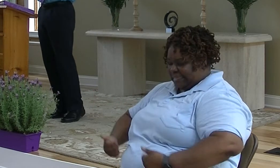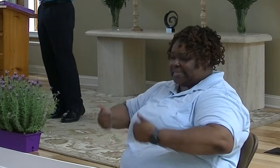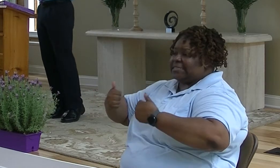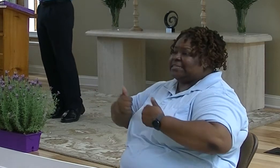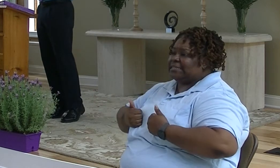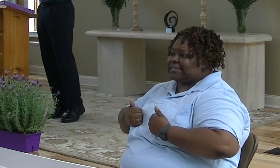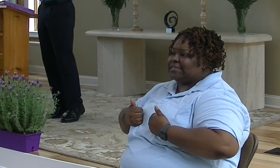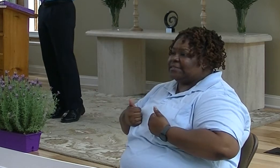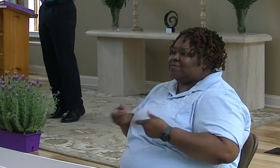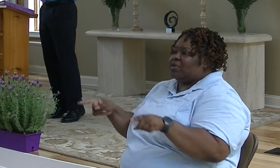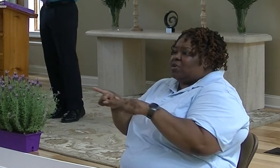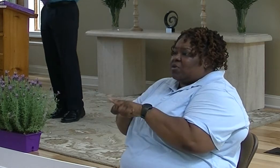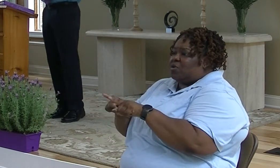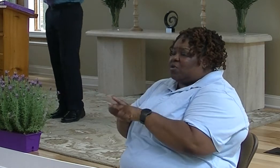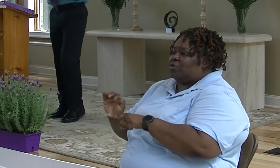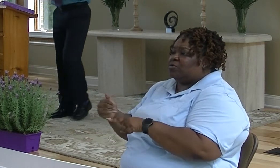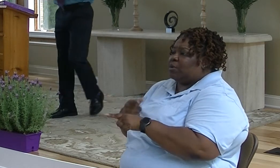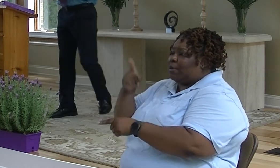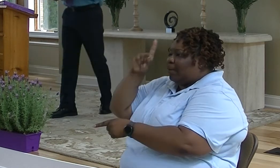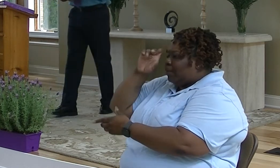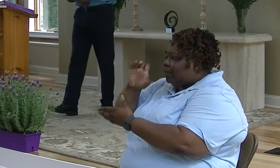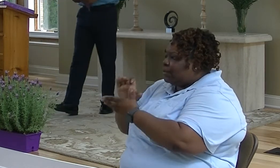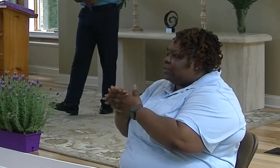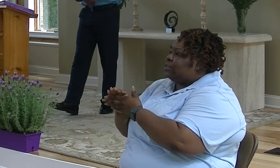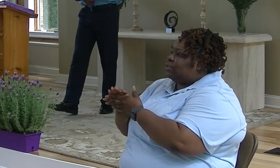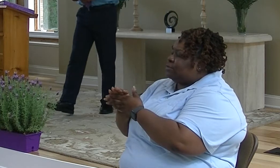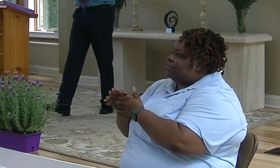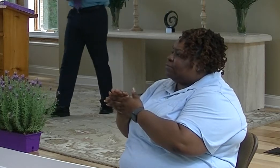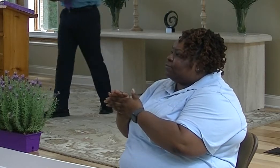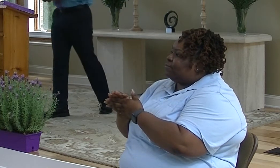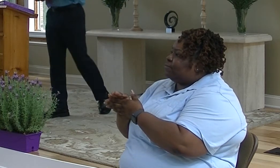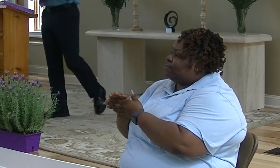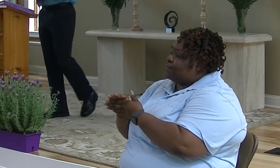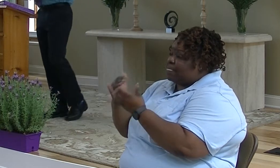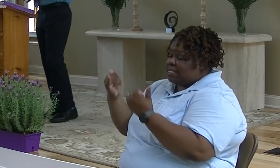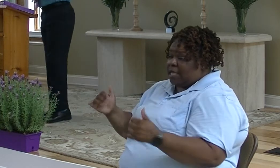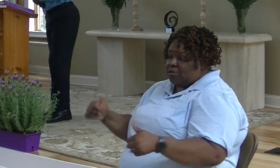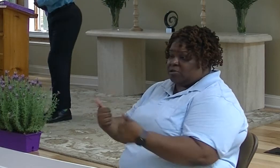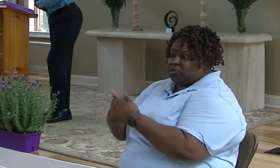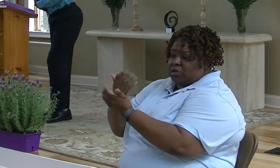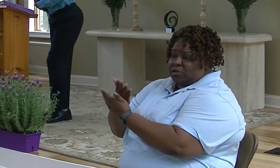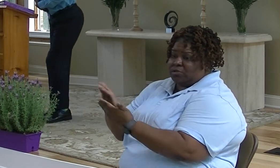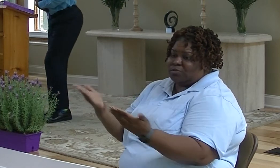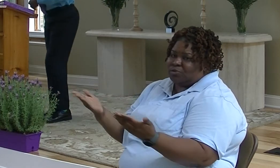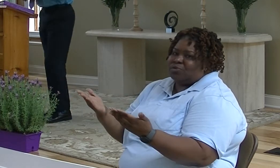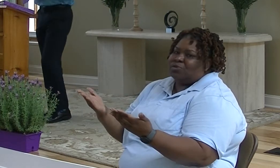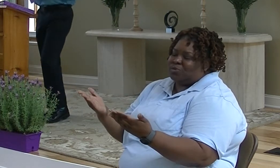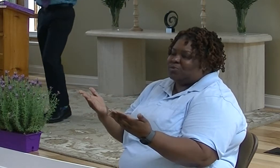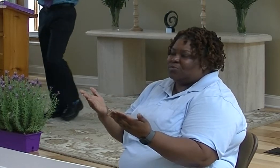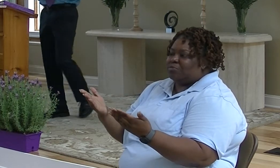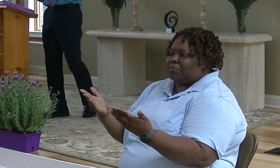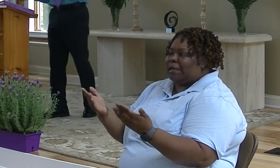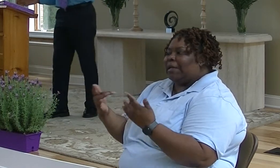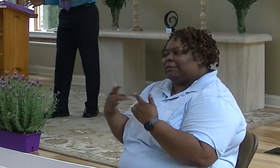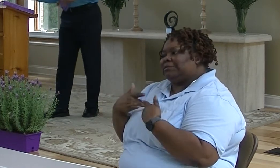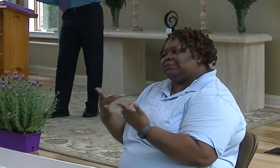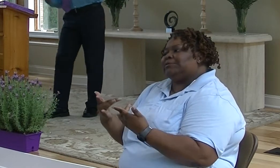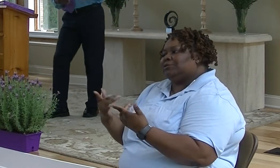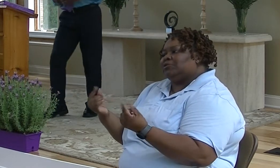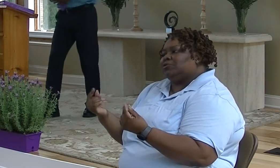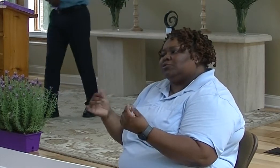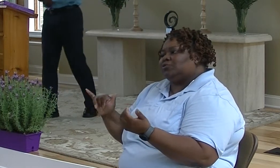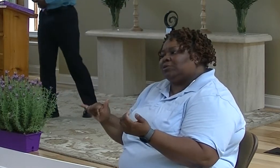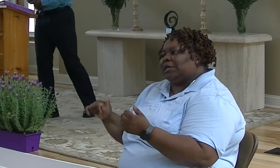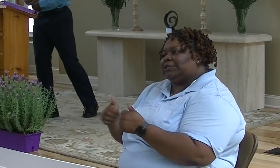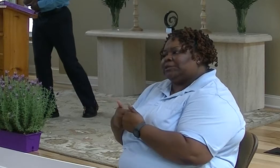living physically as it. So I challenge you once again, which I tend to do. I invite you. I don't